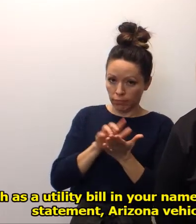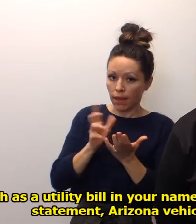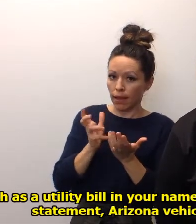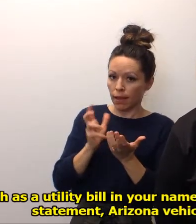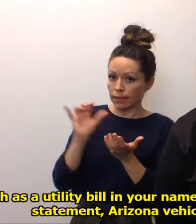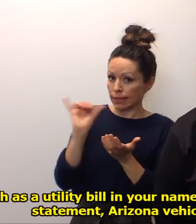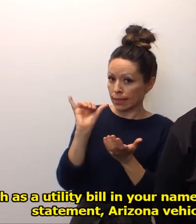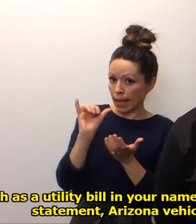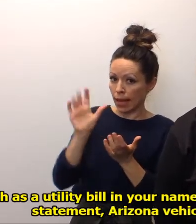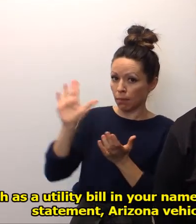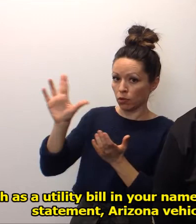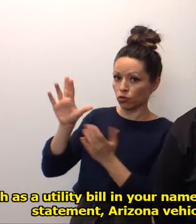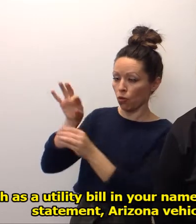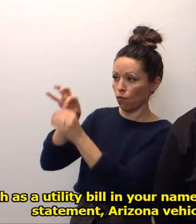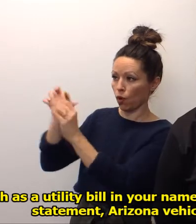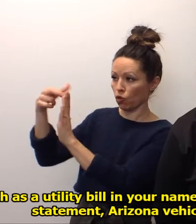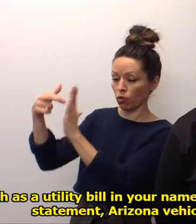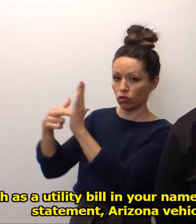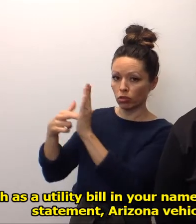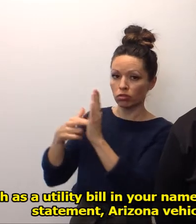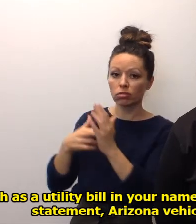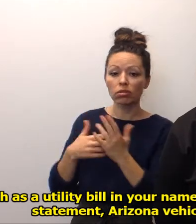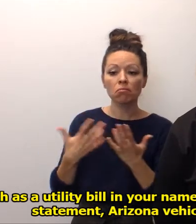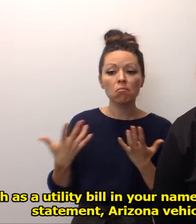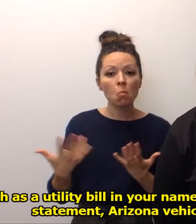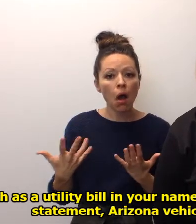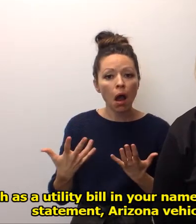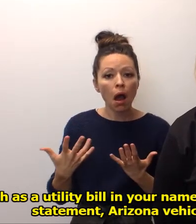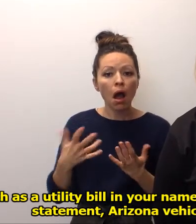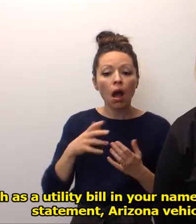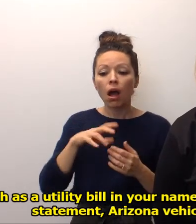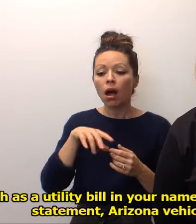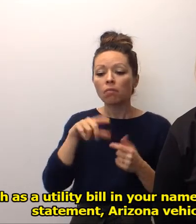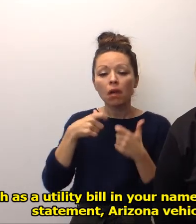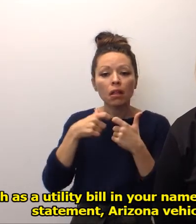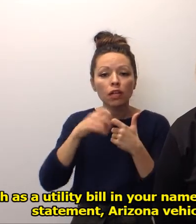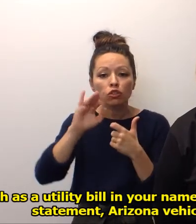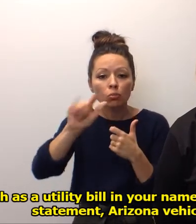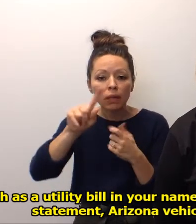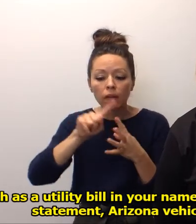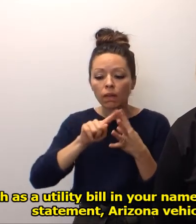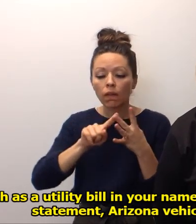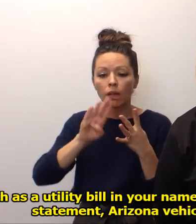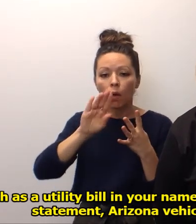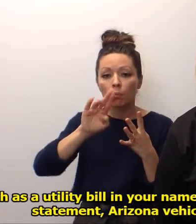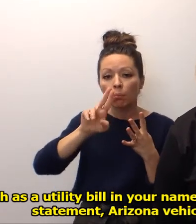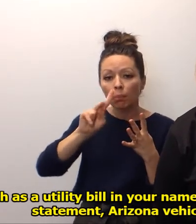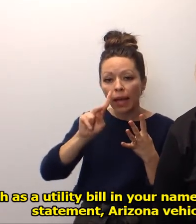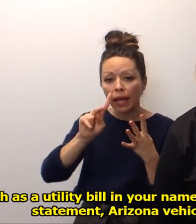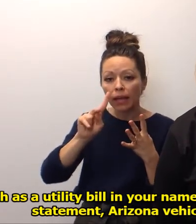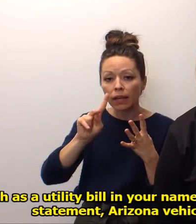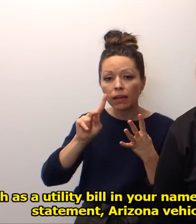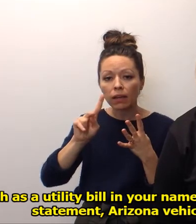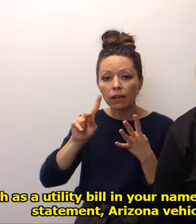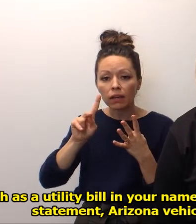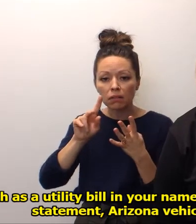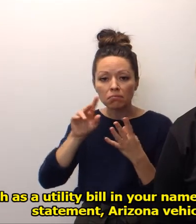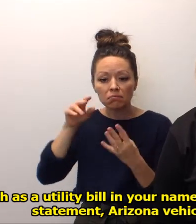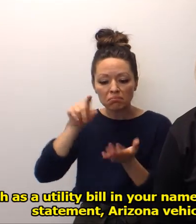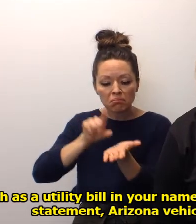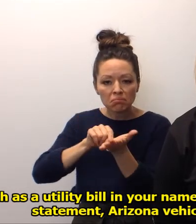such as a utility bill in your name, a bank or credit union statement, Arizona